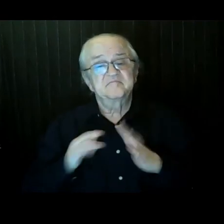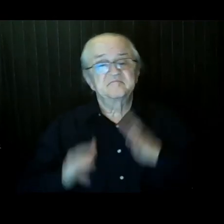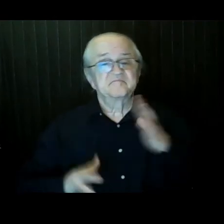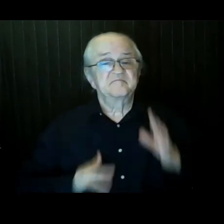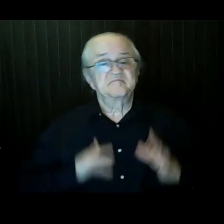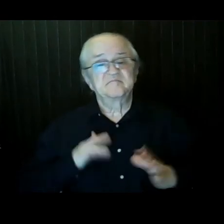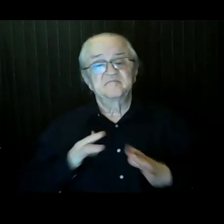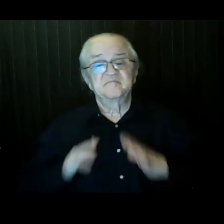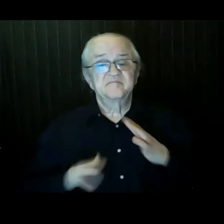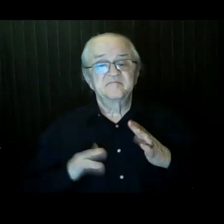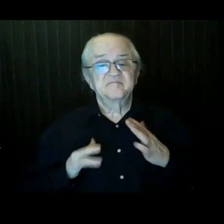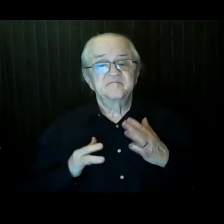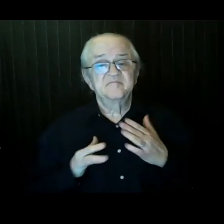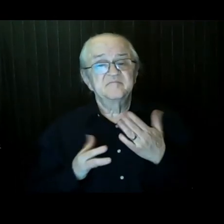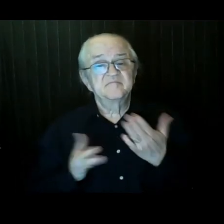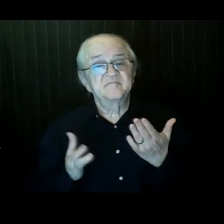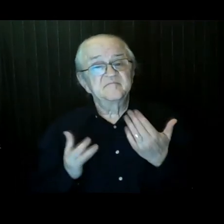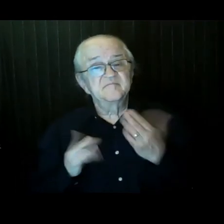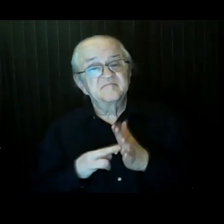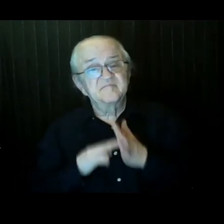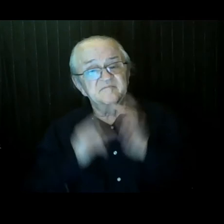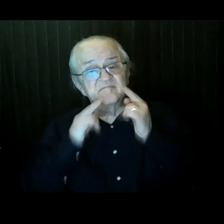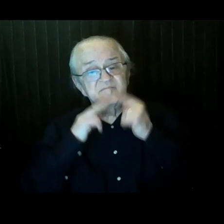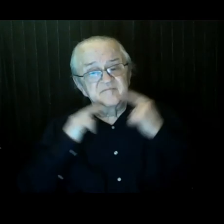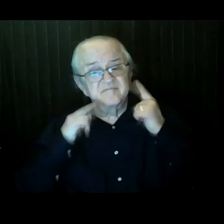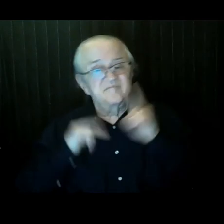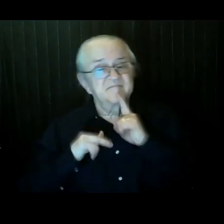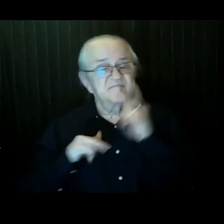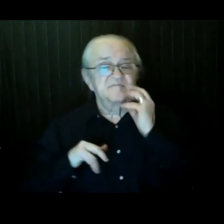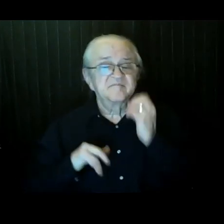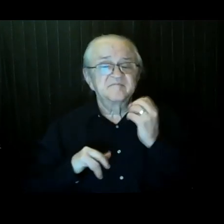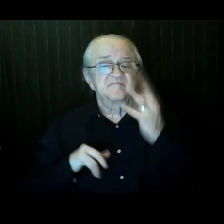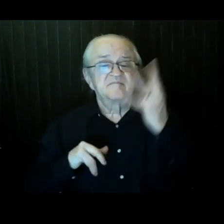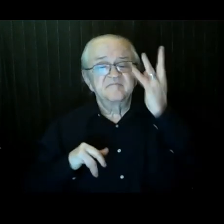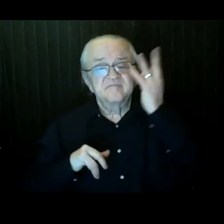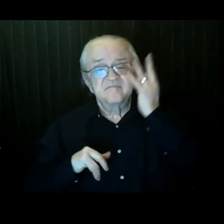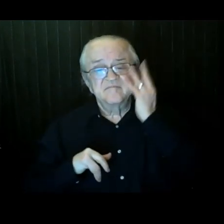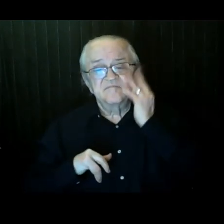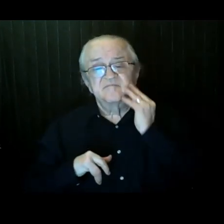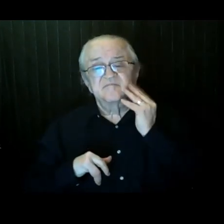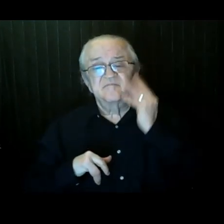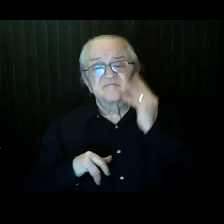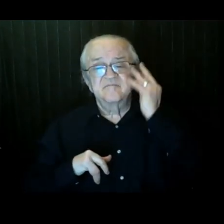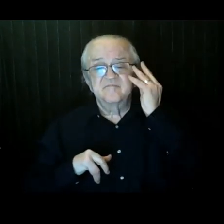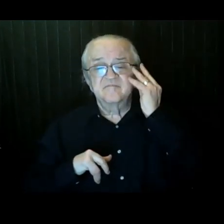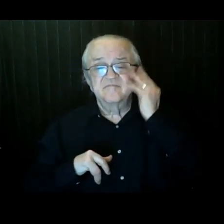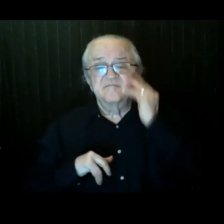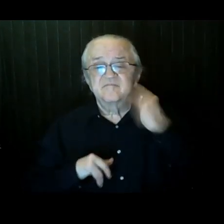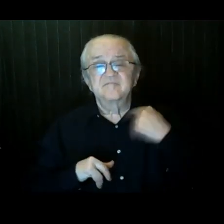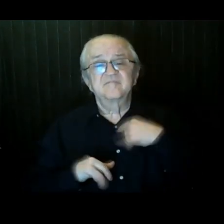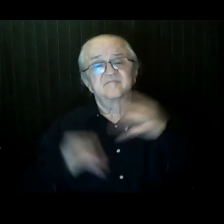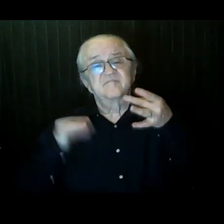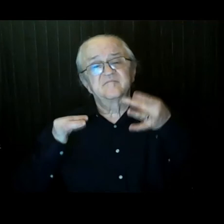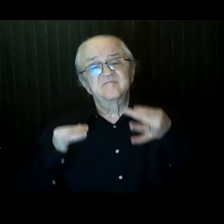Give us a smile. Isn't it a lovely ride? We're just gliding down